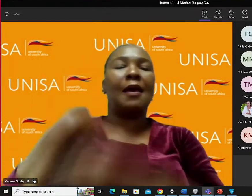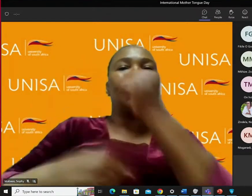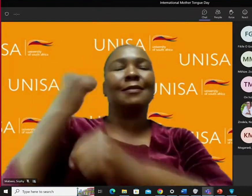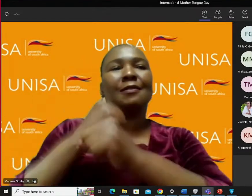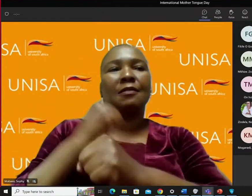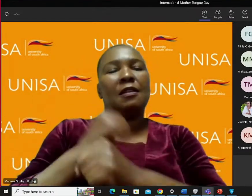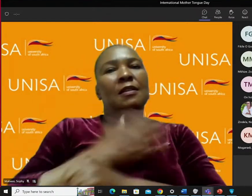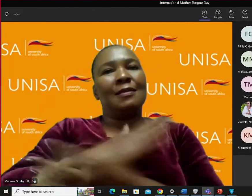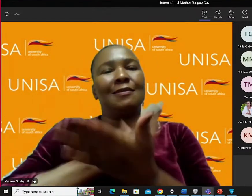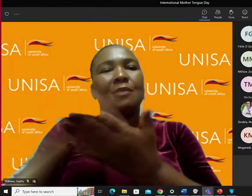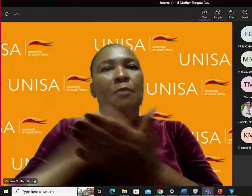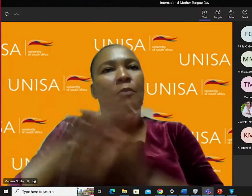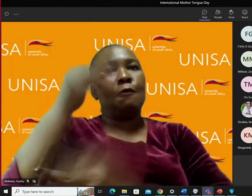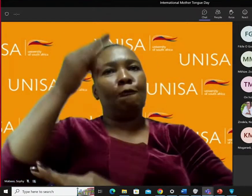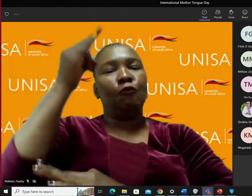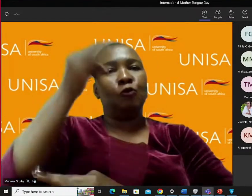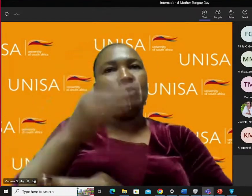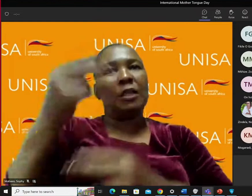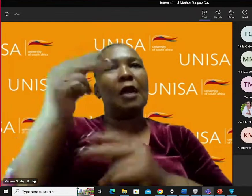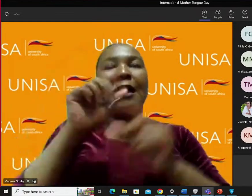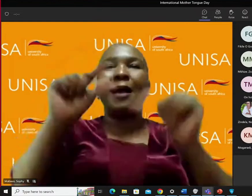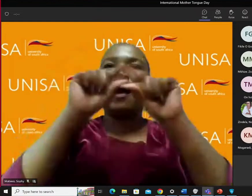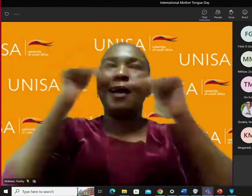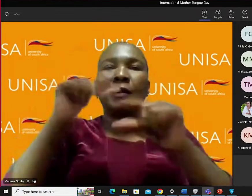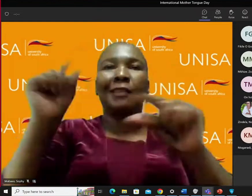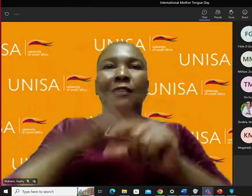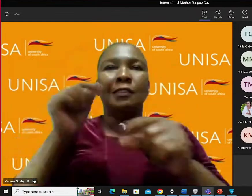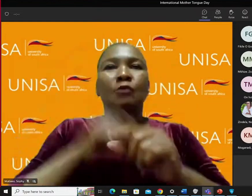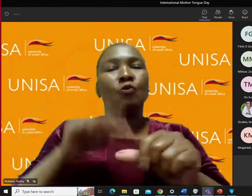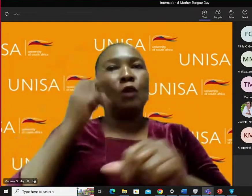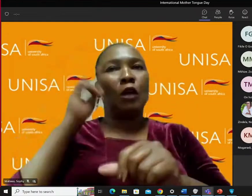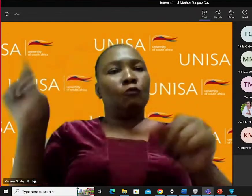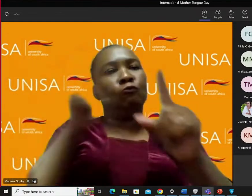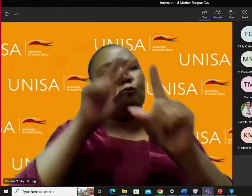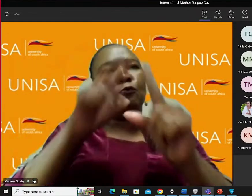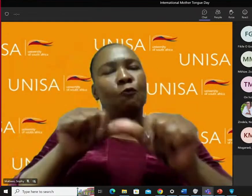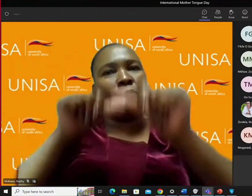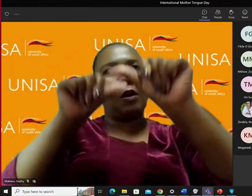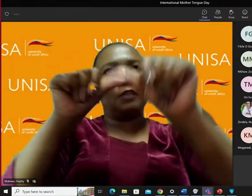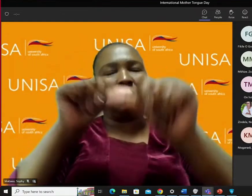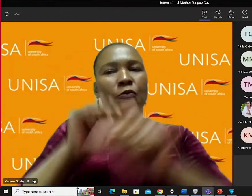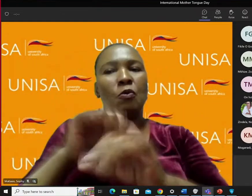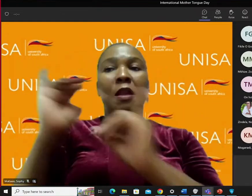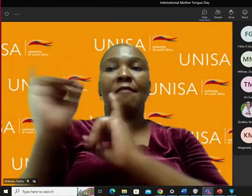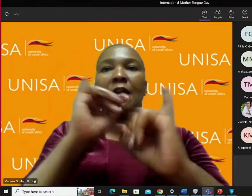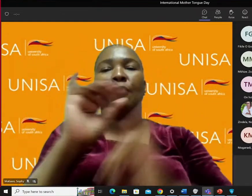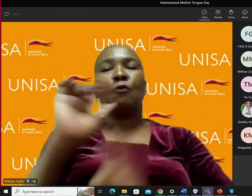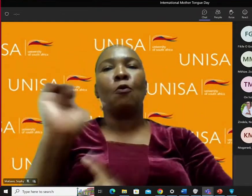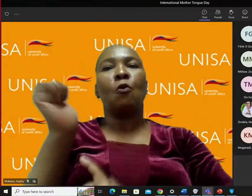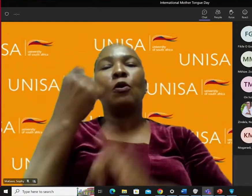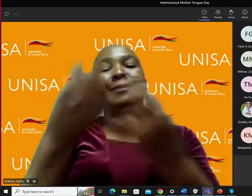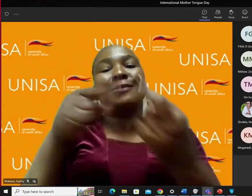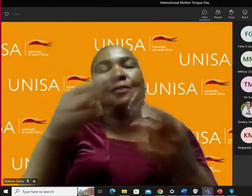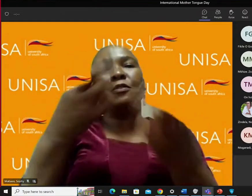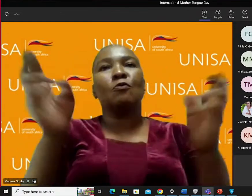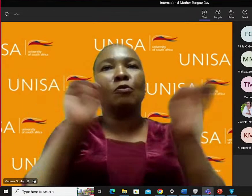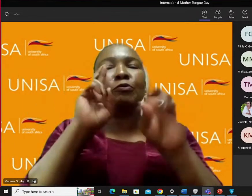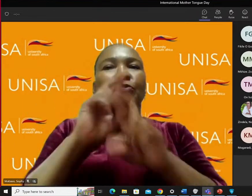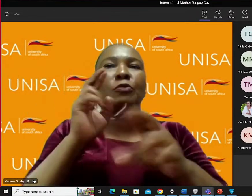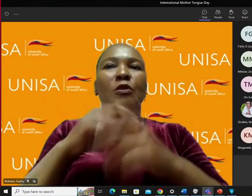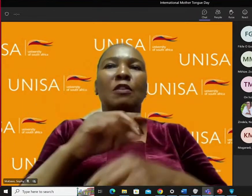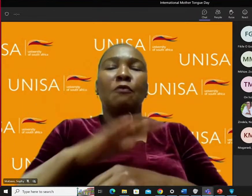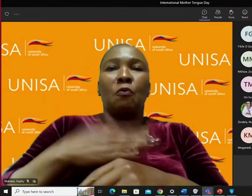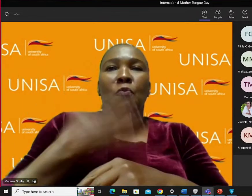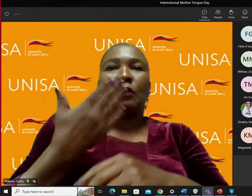of the future highlights that we can look forward to. And again, I want to invite everybody in the room to get in touch if you want to simply learn